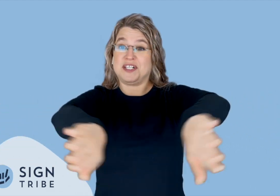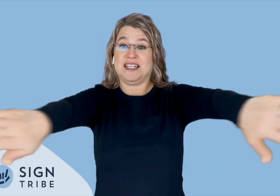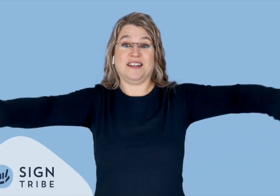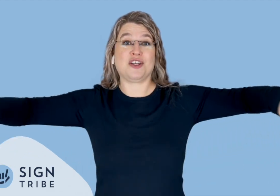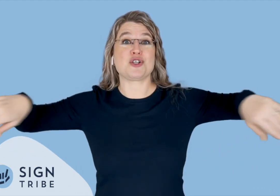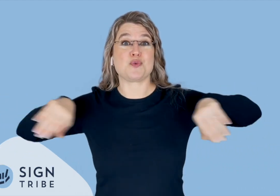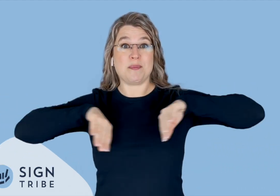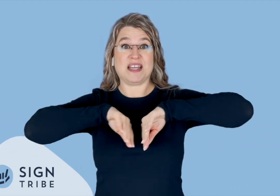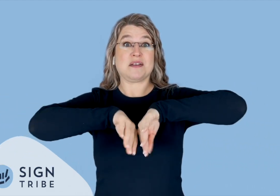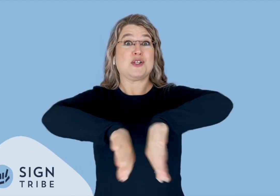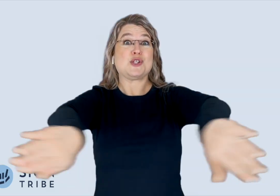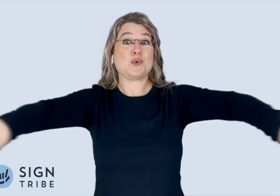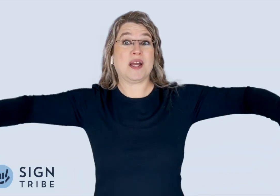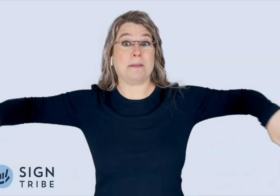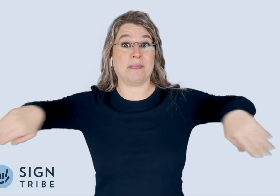pretend like you're swimming. Swim.